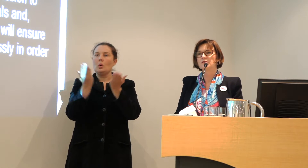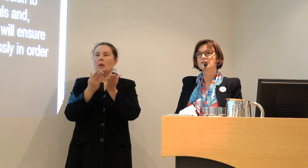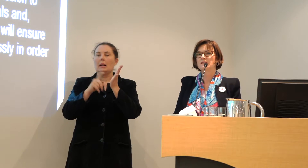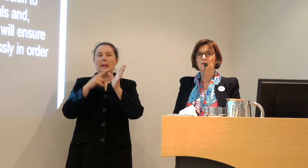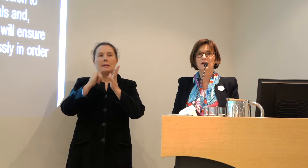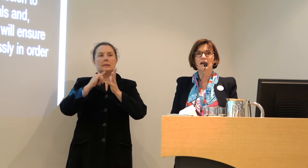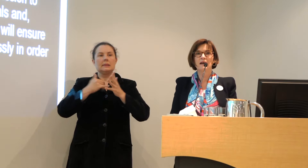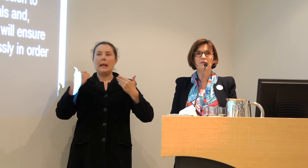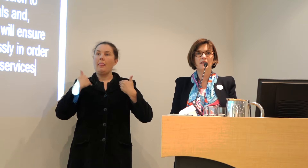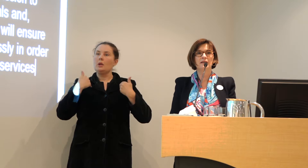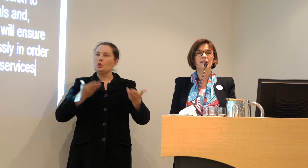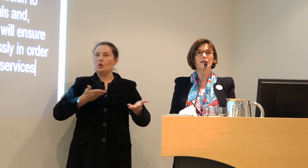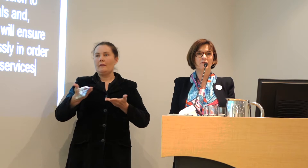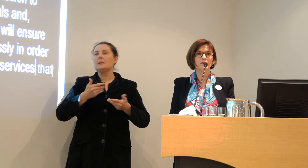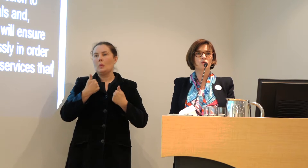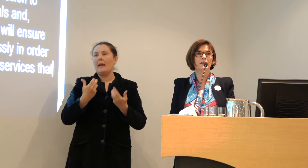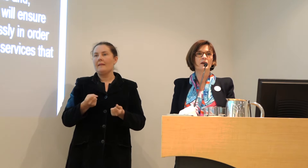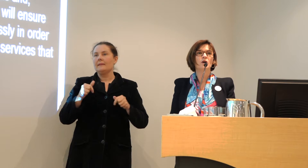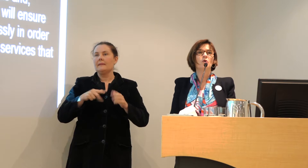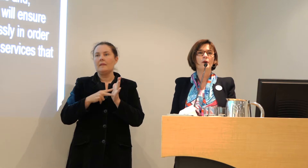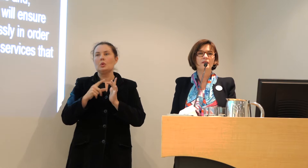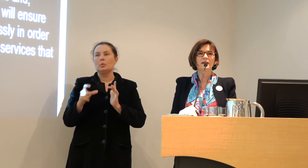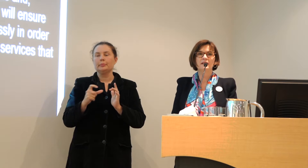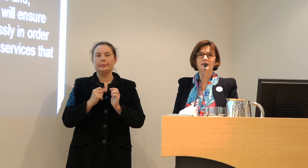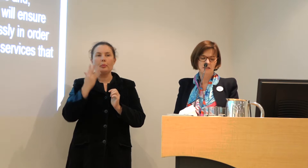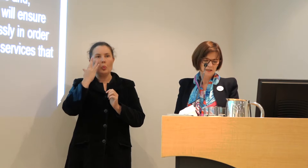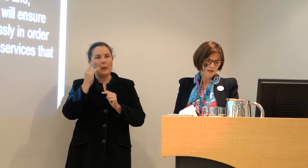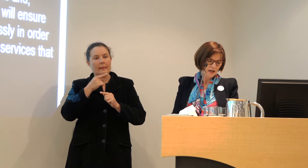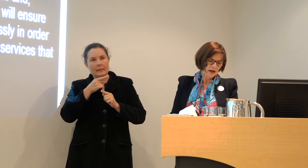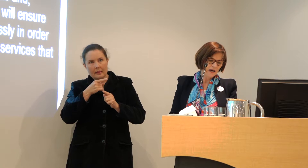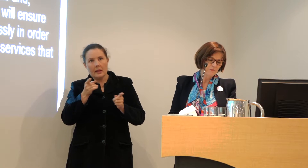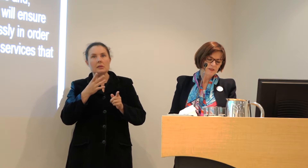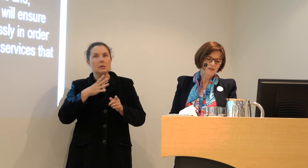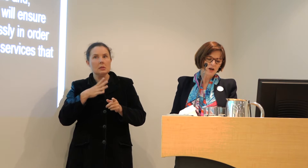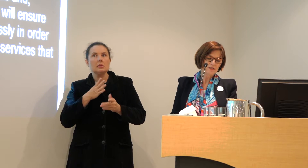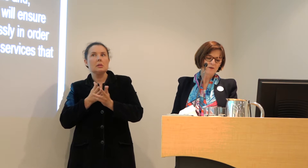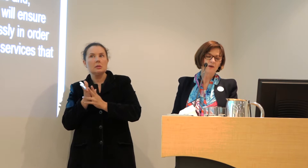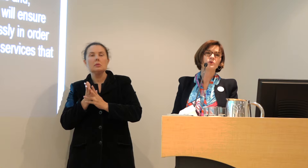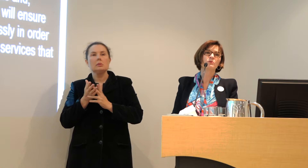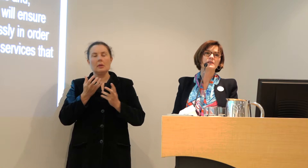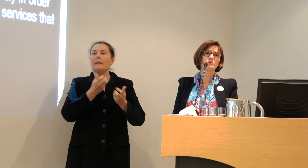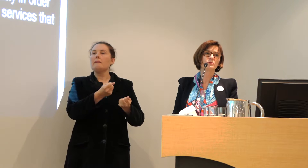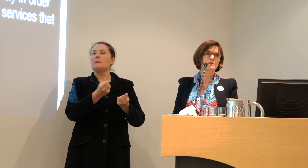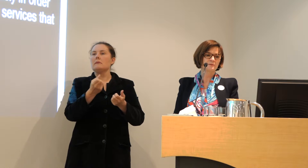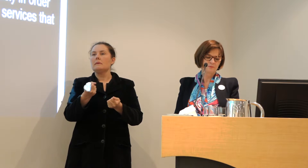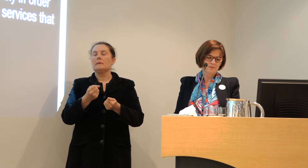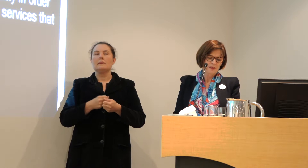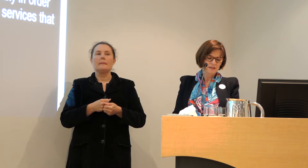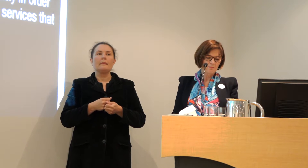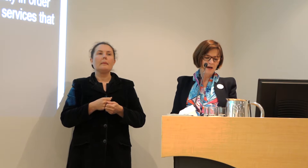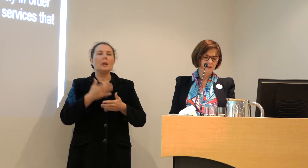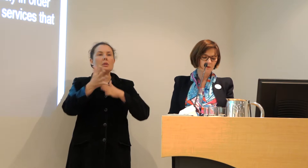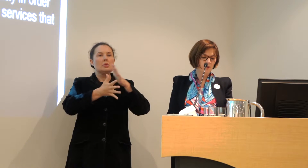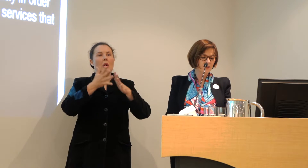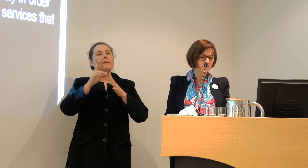health services that we have here in Victoria when they need. The Signs for Health resource